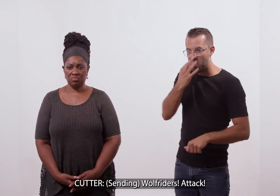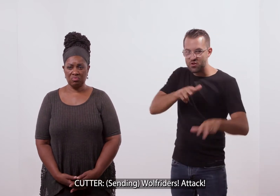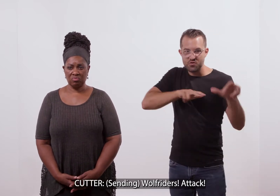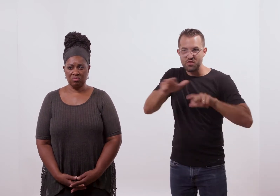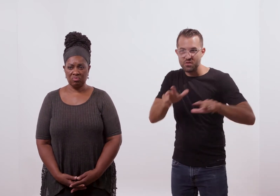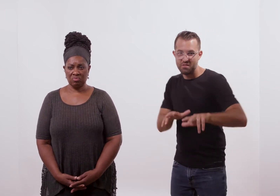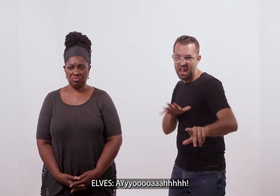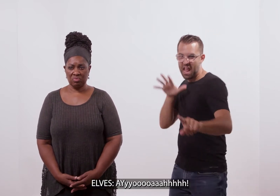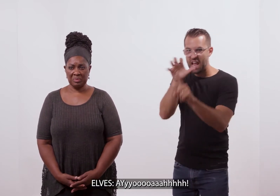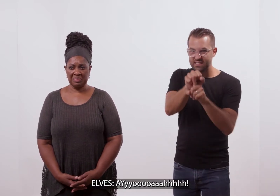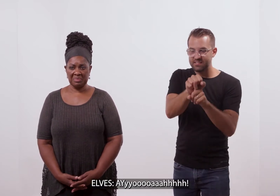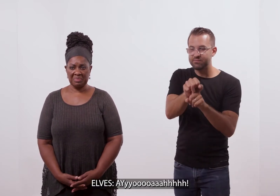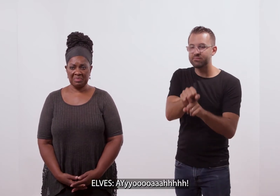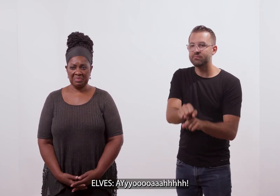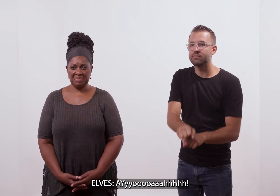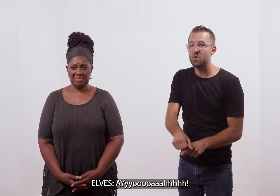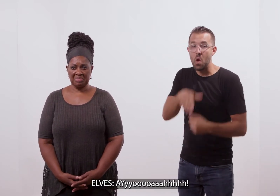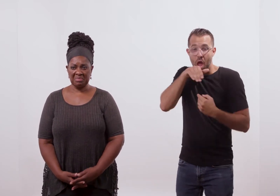attack!